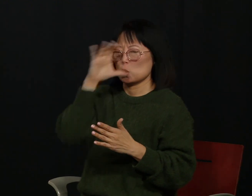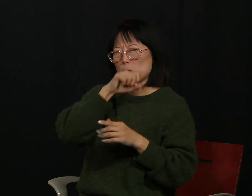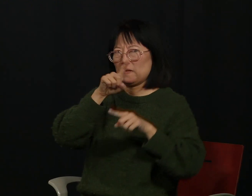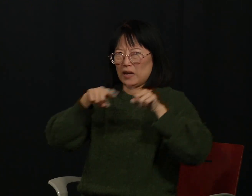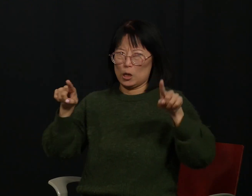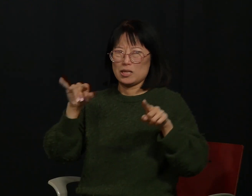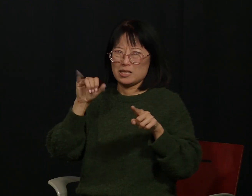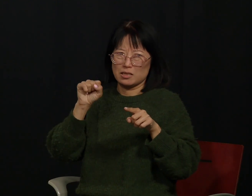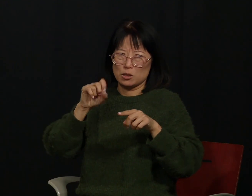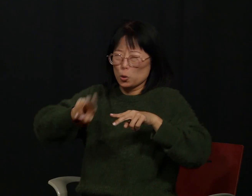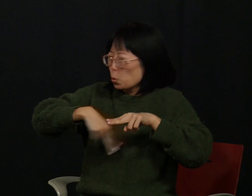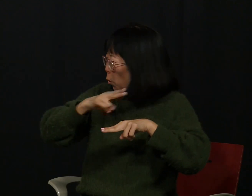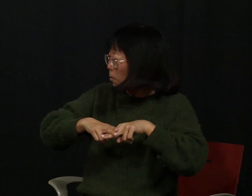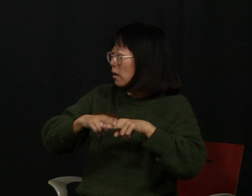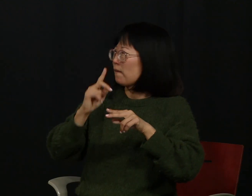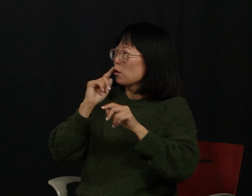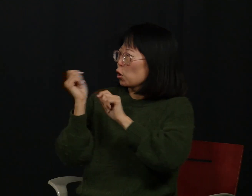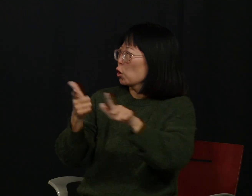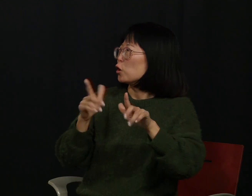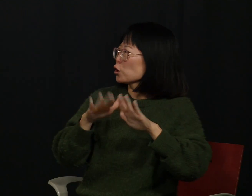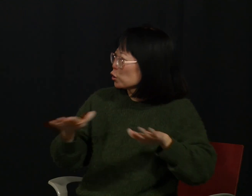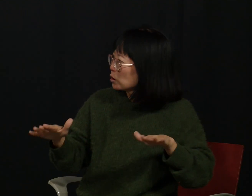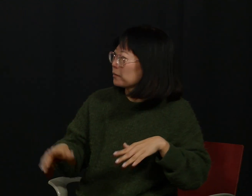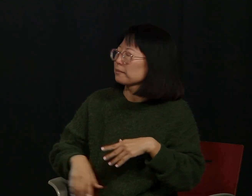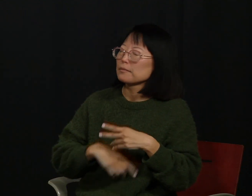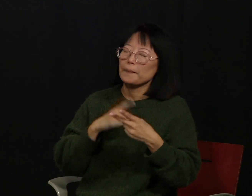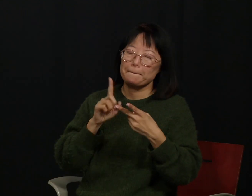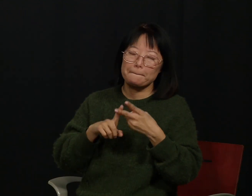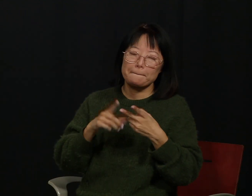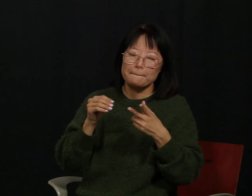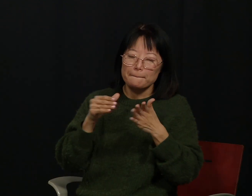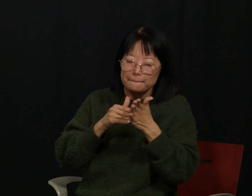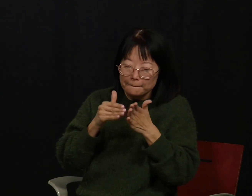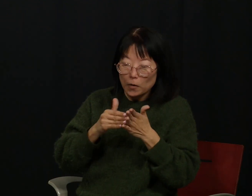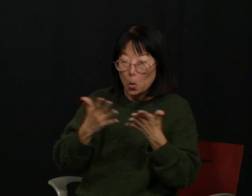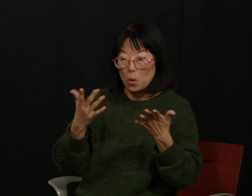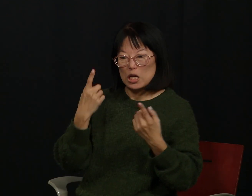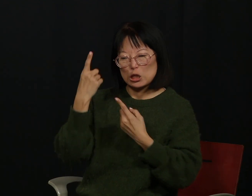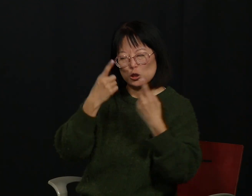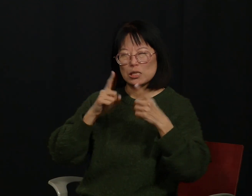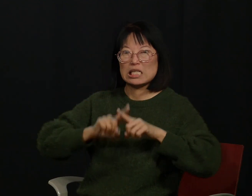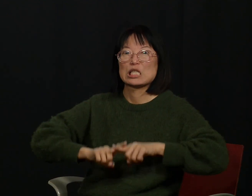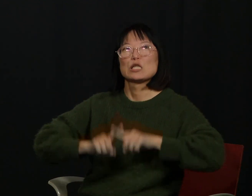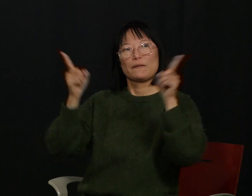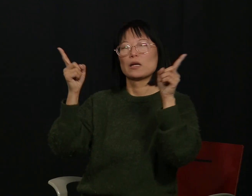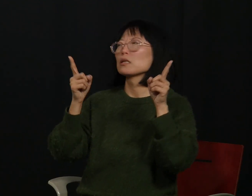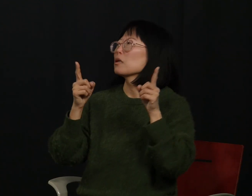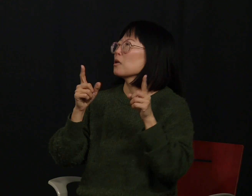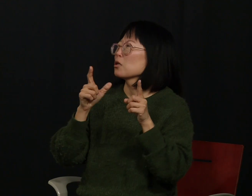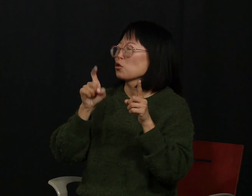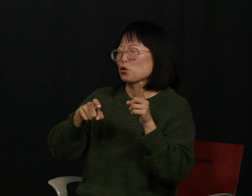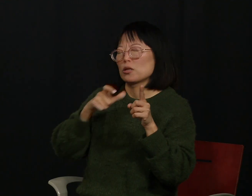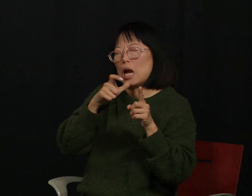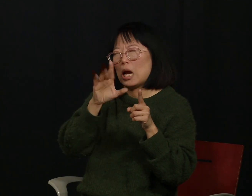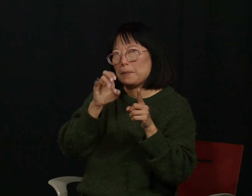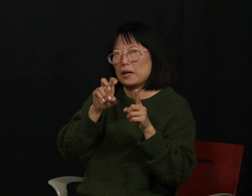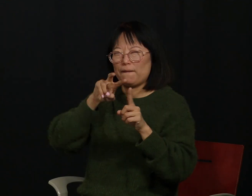and assumption is that everything is normal for all children. Often what I consider different should not be